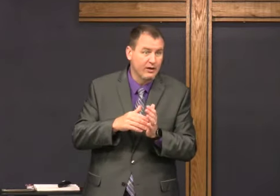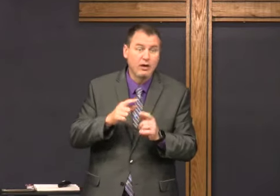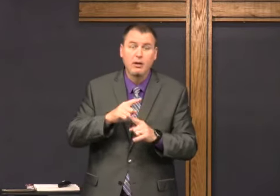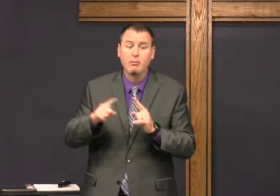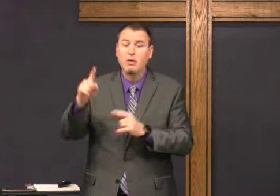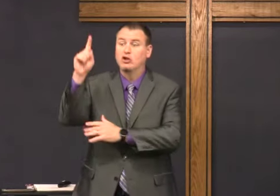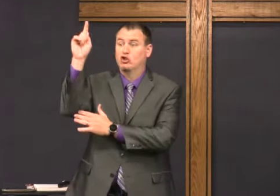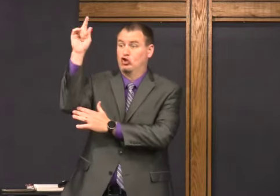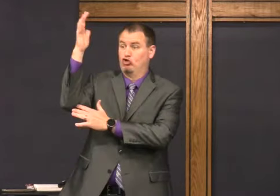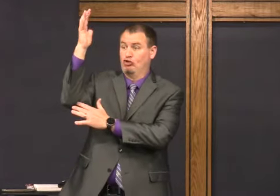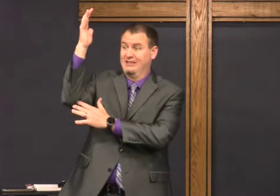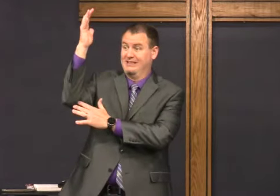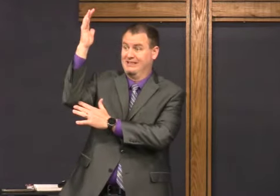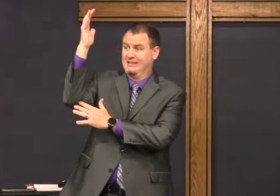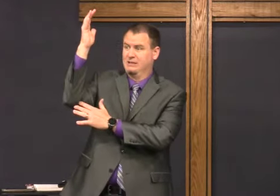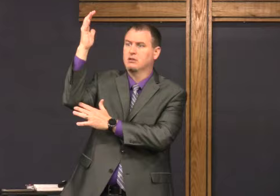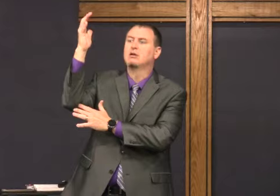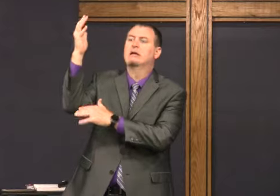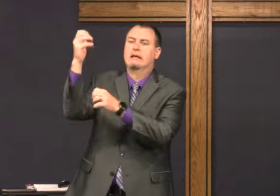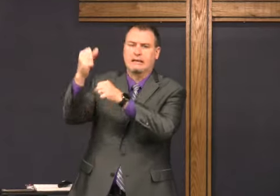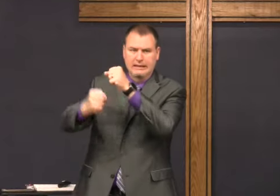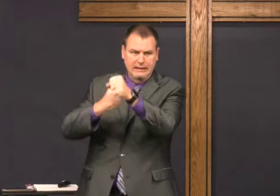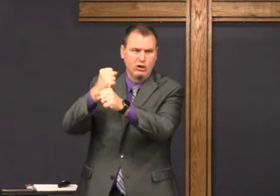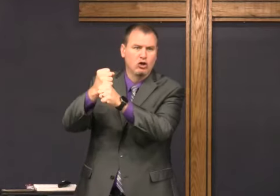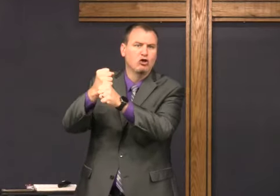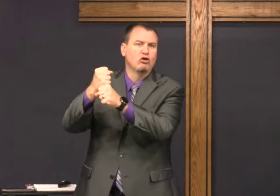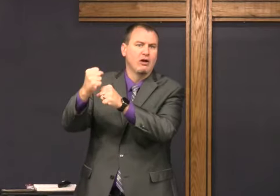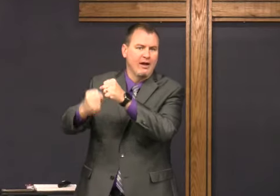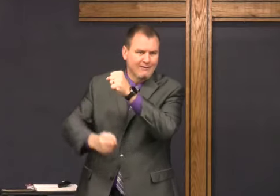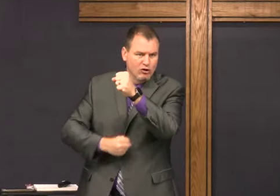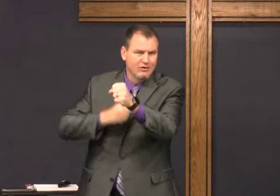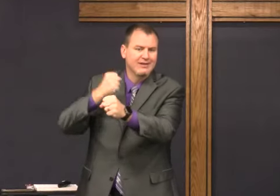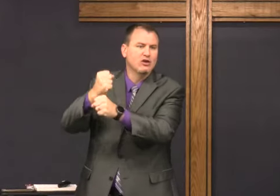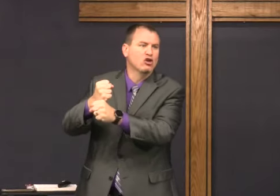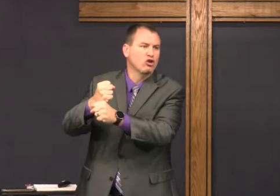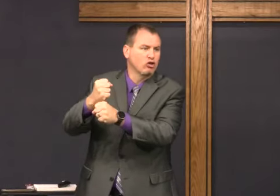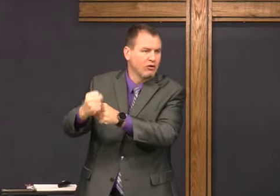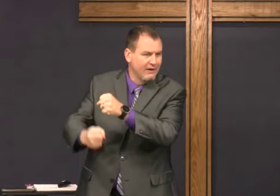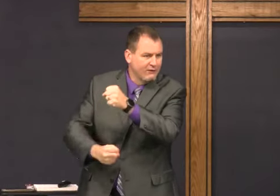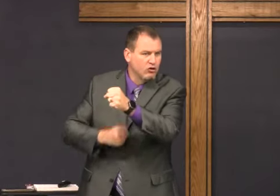And it grows all over again. But the tree, every year,